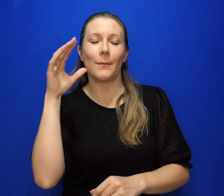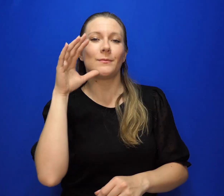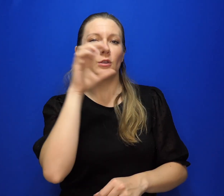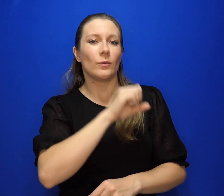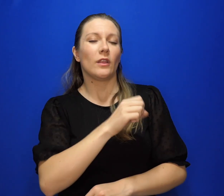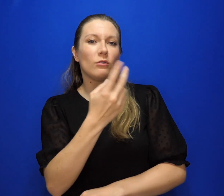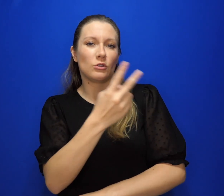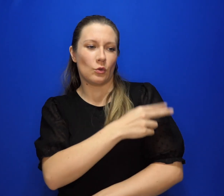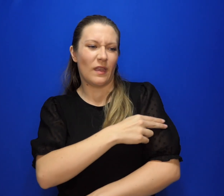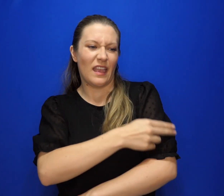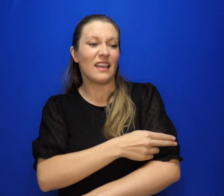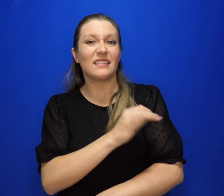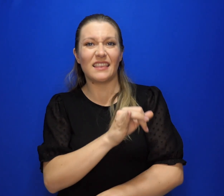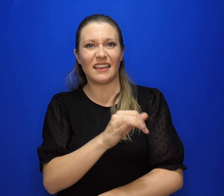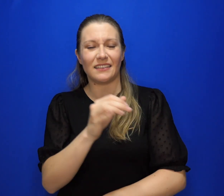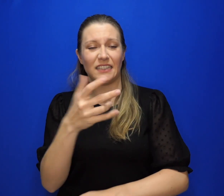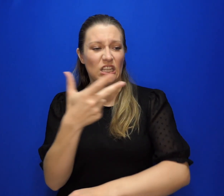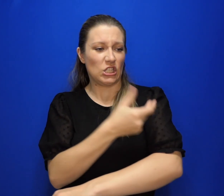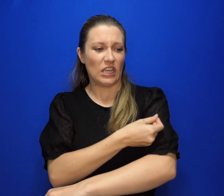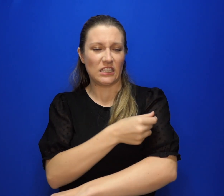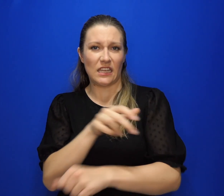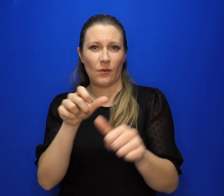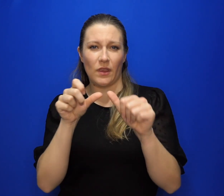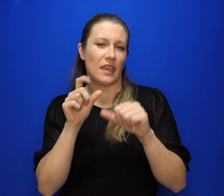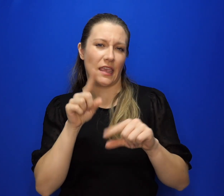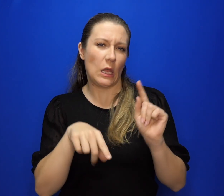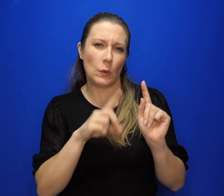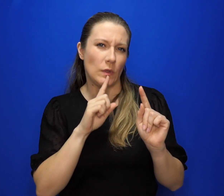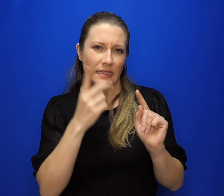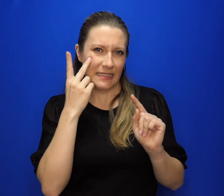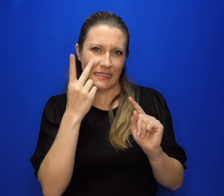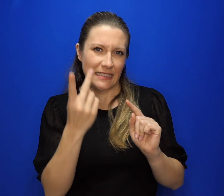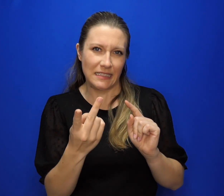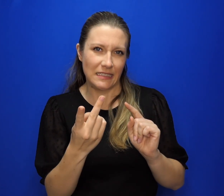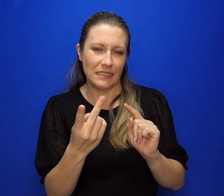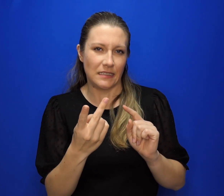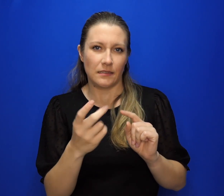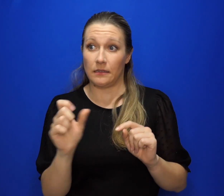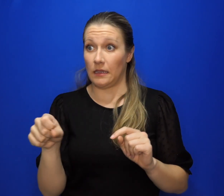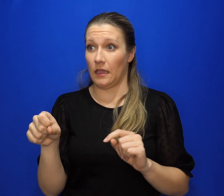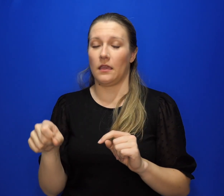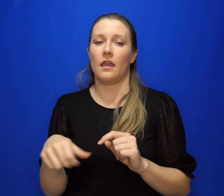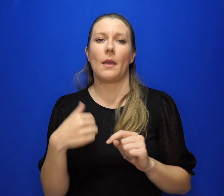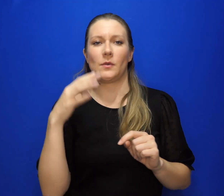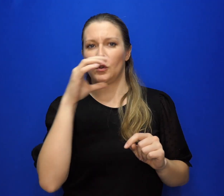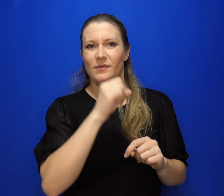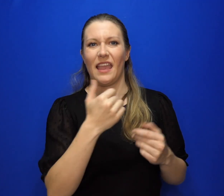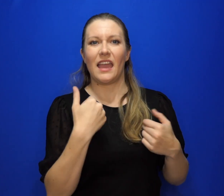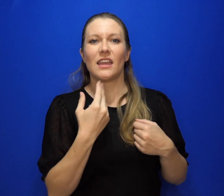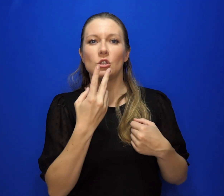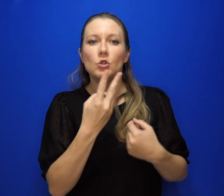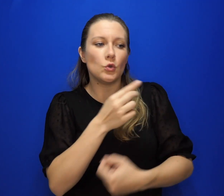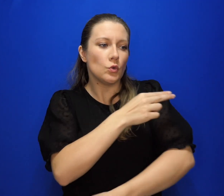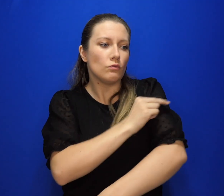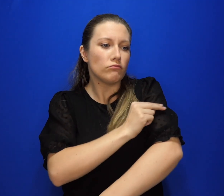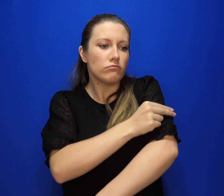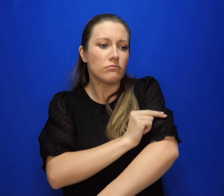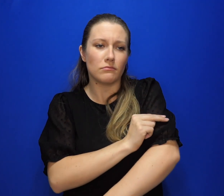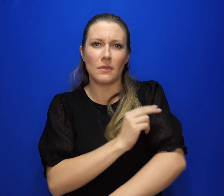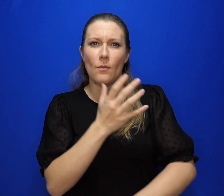spots, you can't really, that would be my thing, is that there were 2 little Band-Aids and mom was like, why do you have 2 Band-Aids? What's